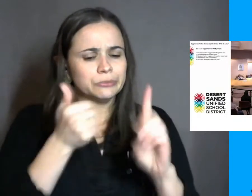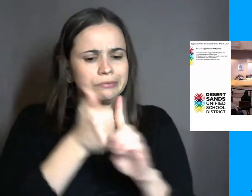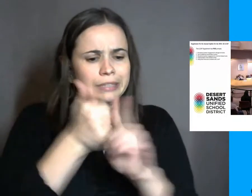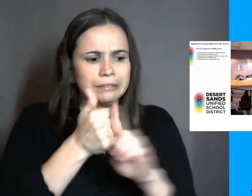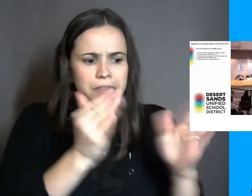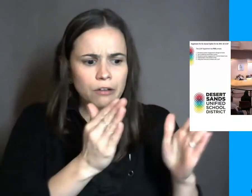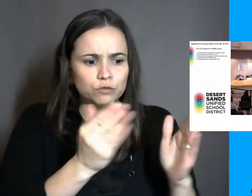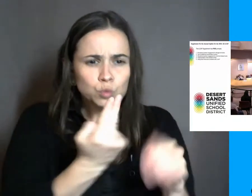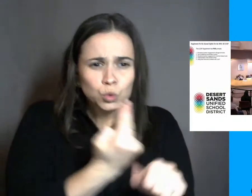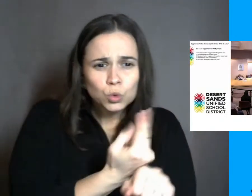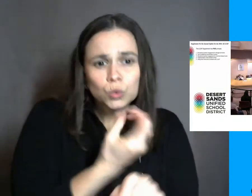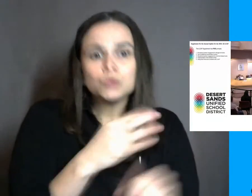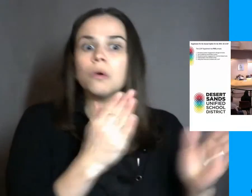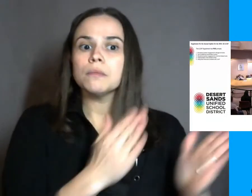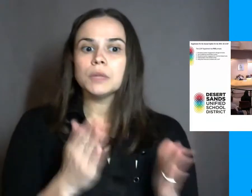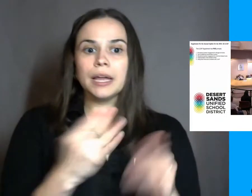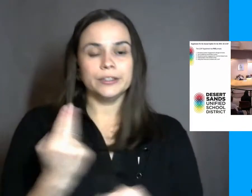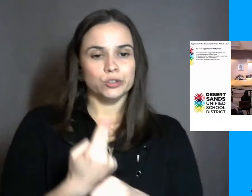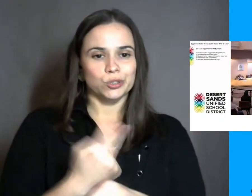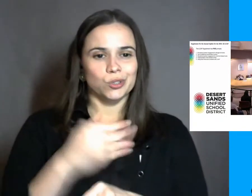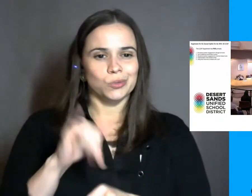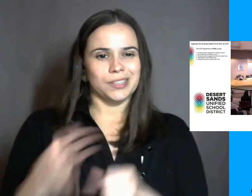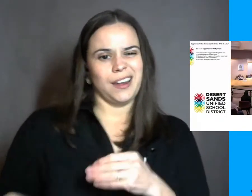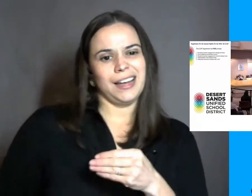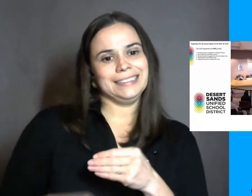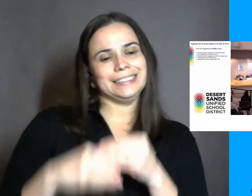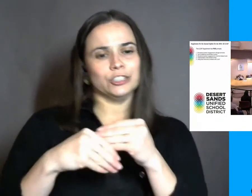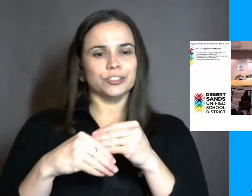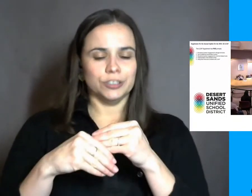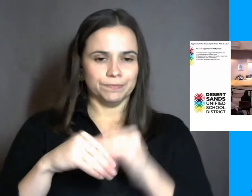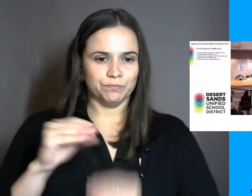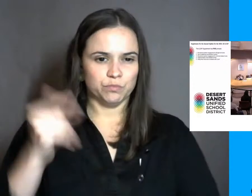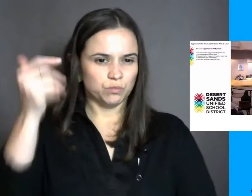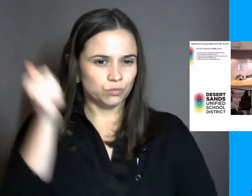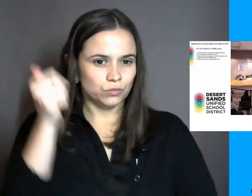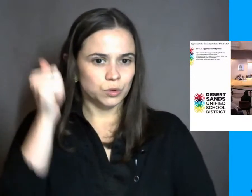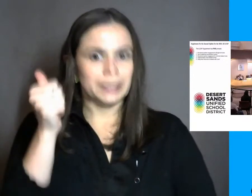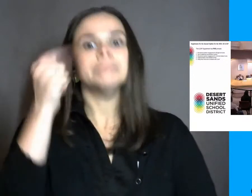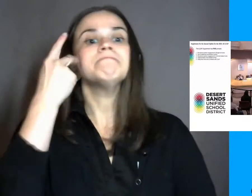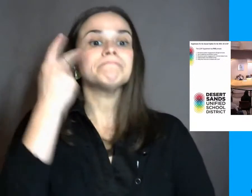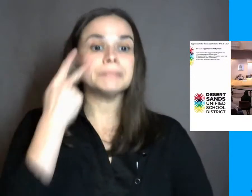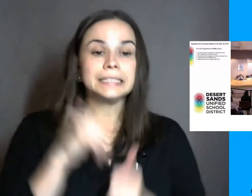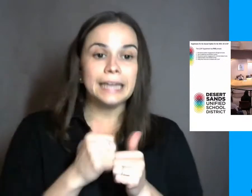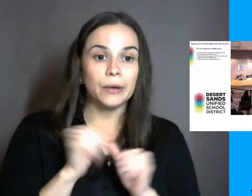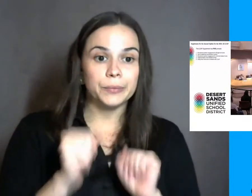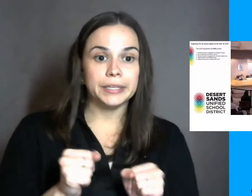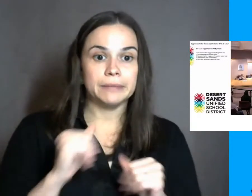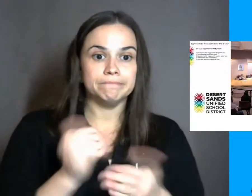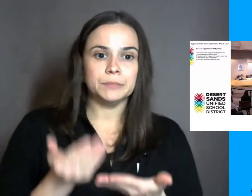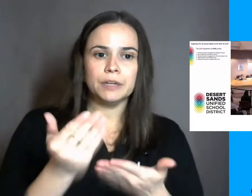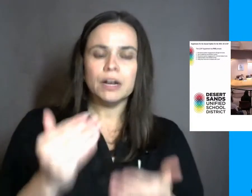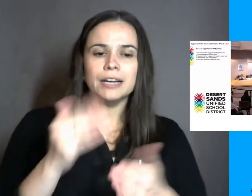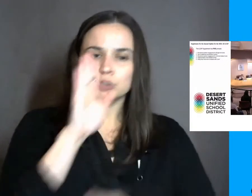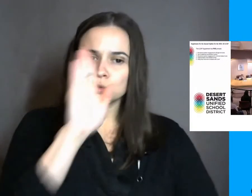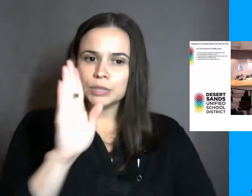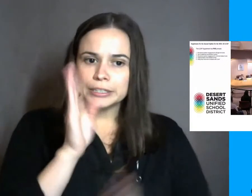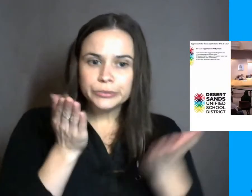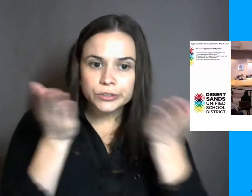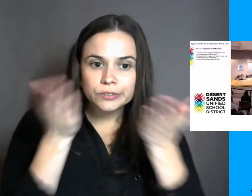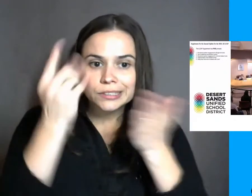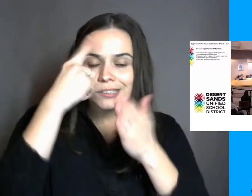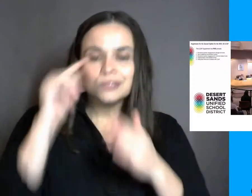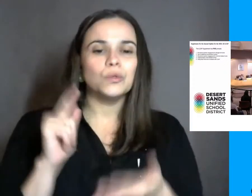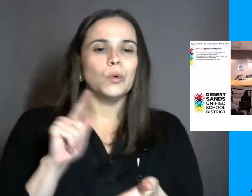the additional concentration grant add-on funding to provide direct services for the low-income English